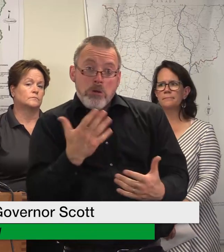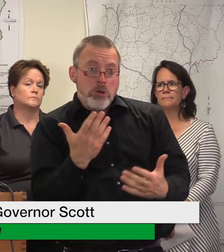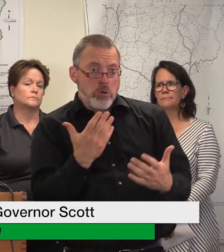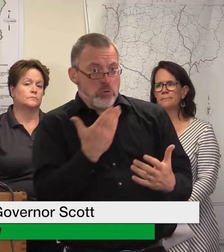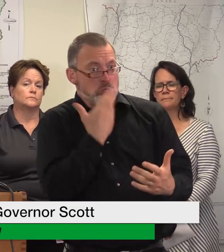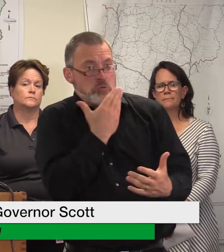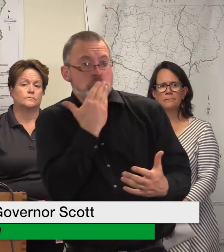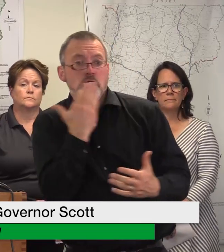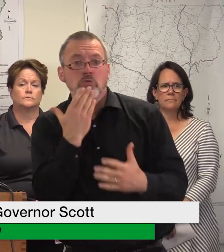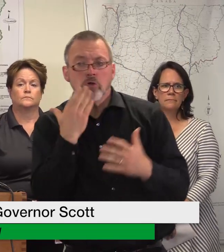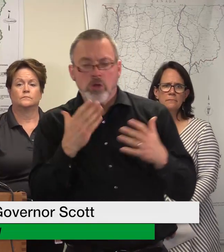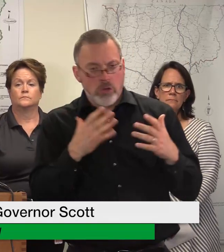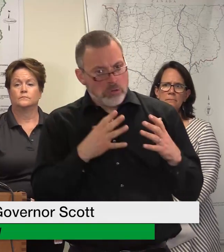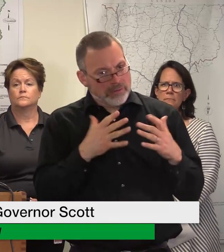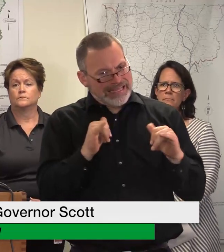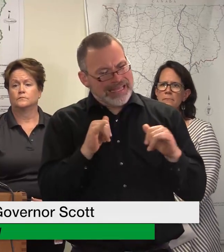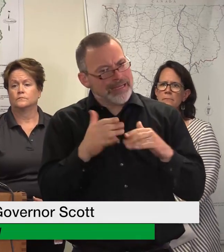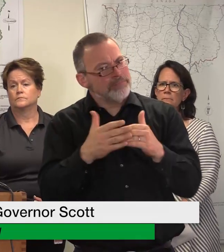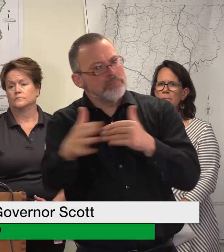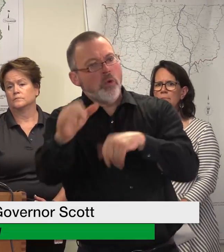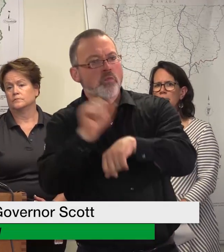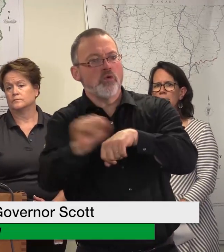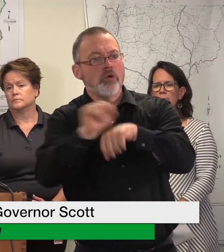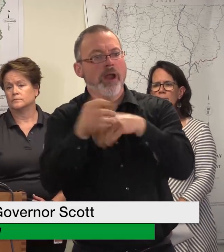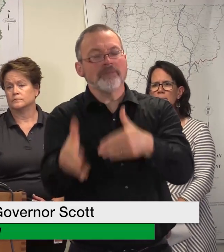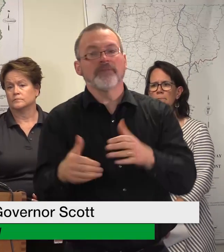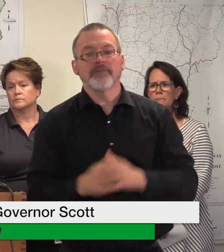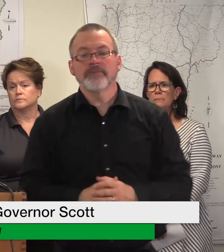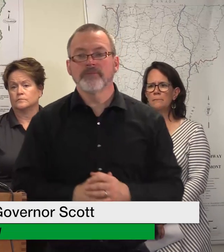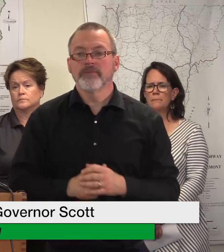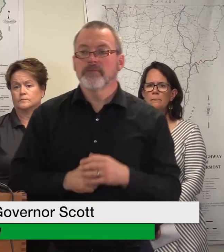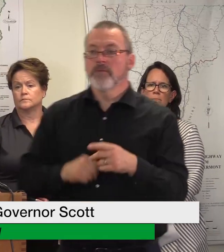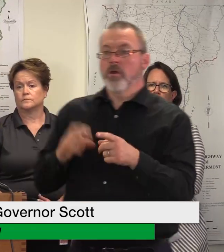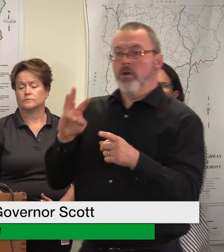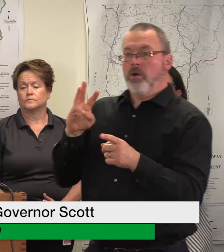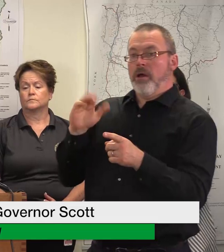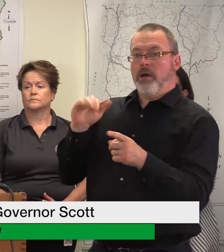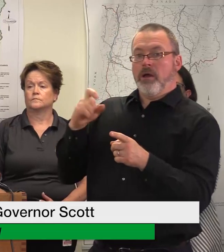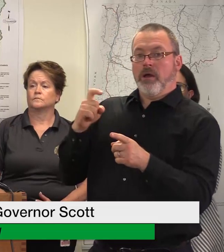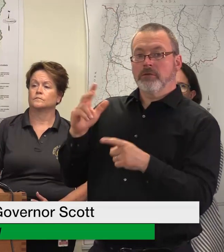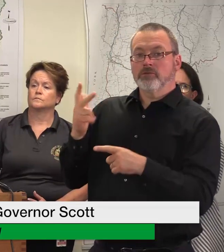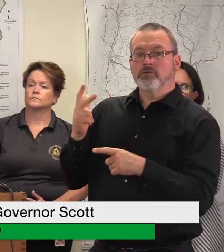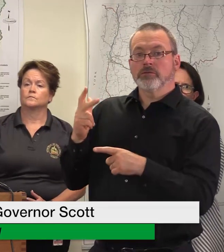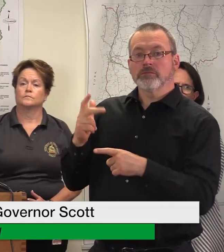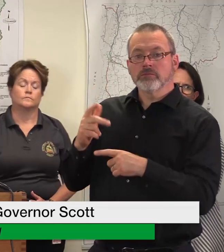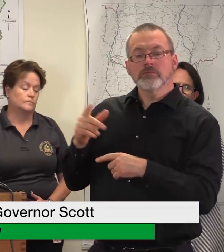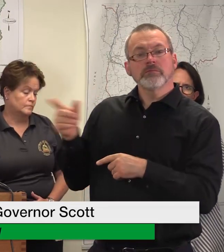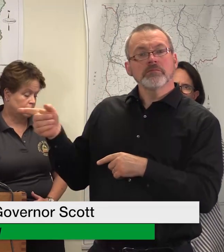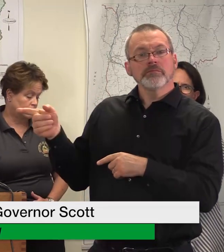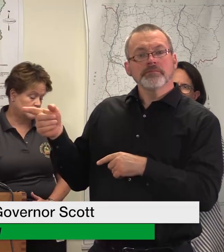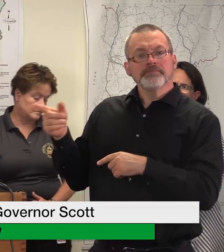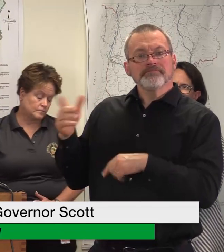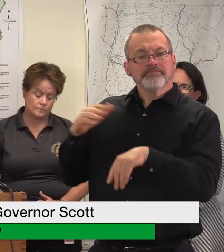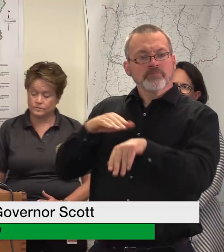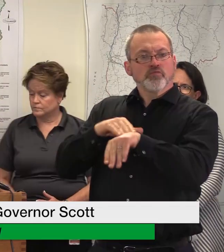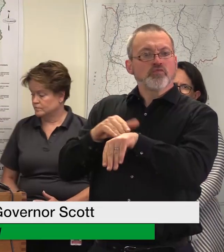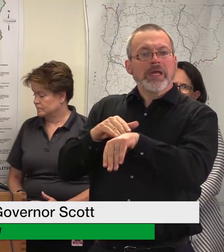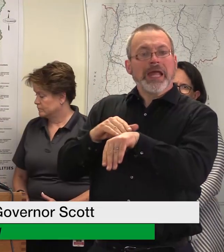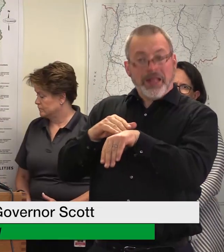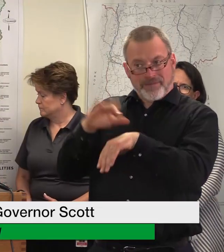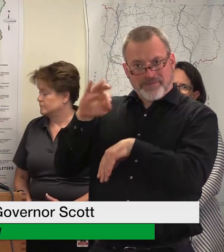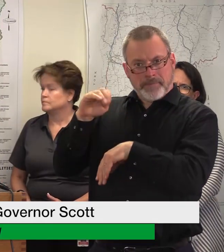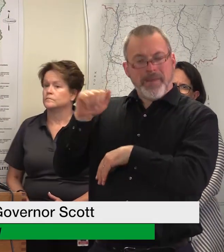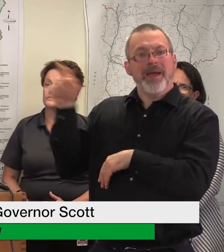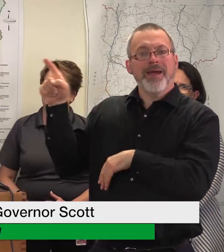Governor. Governor, can you talk a little bit more about the FEMA trailers? As you mentioned, we can't place them in the floodplains.